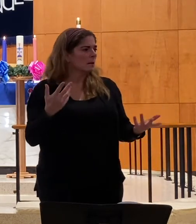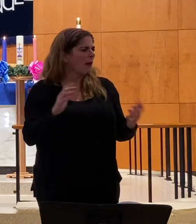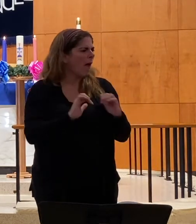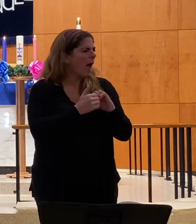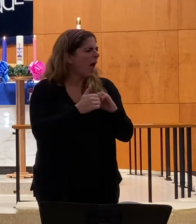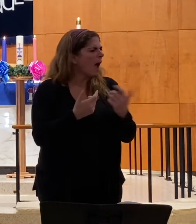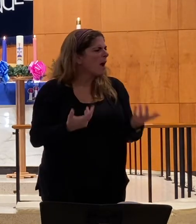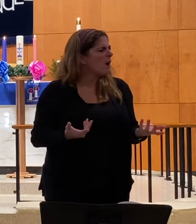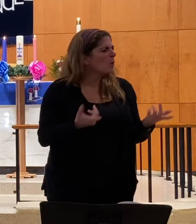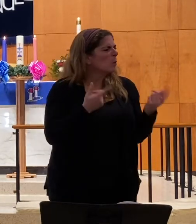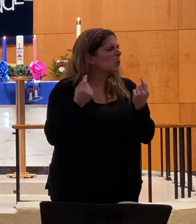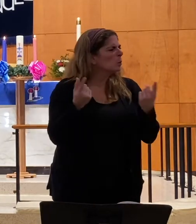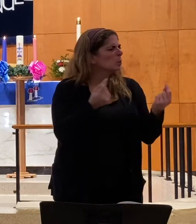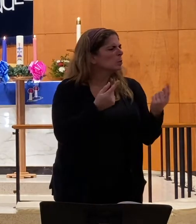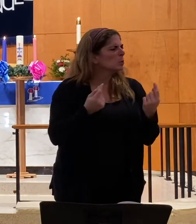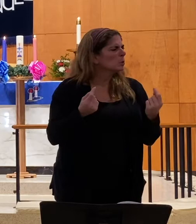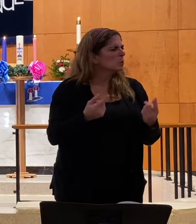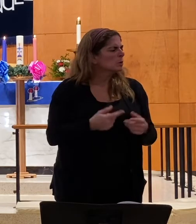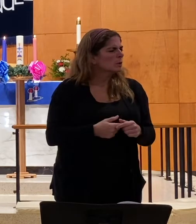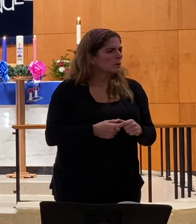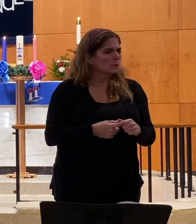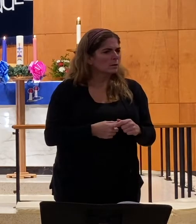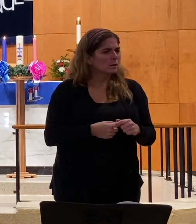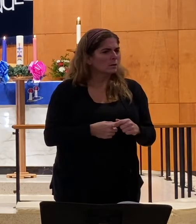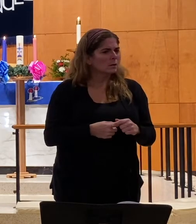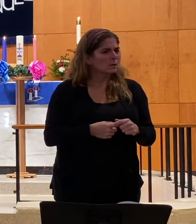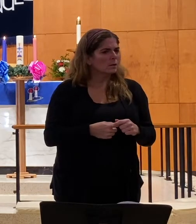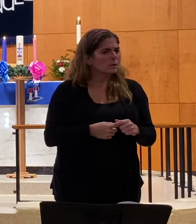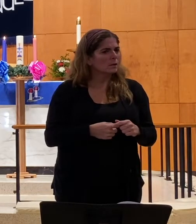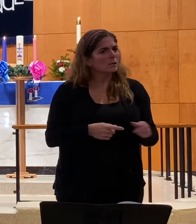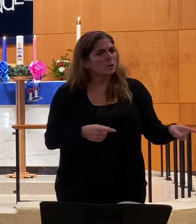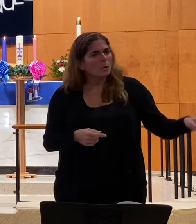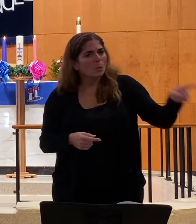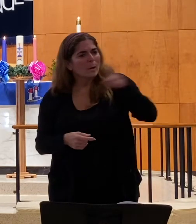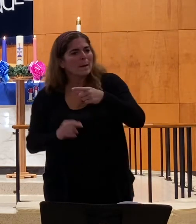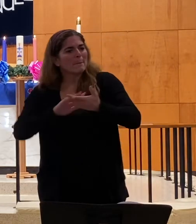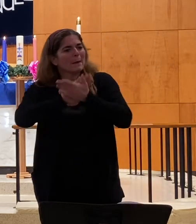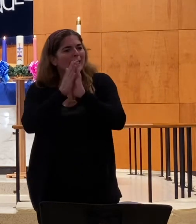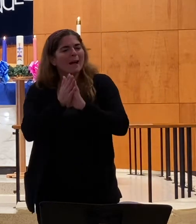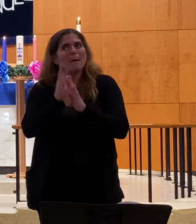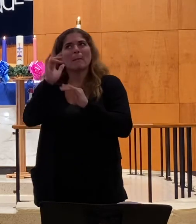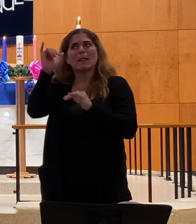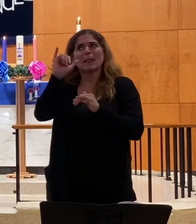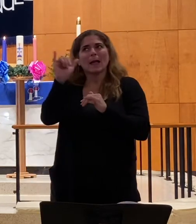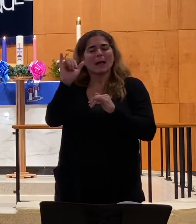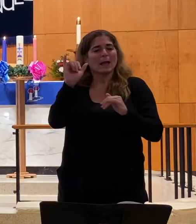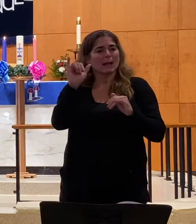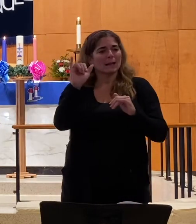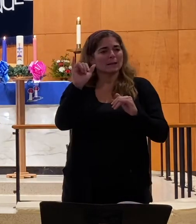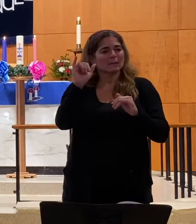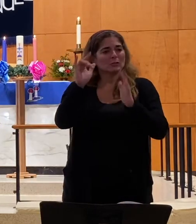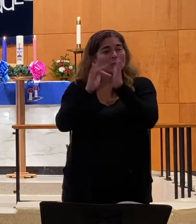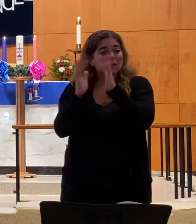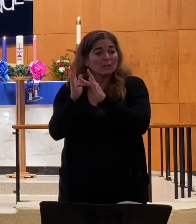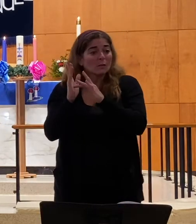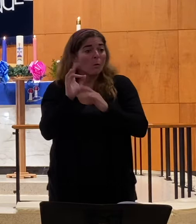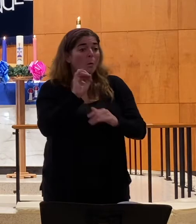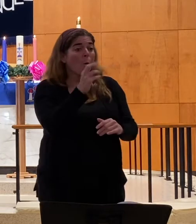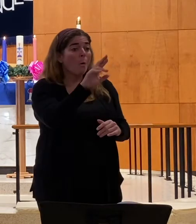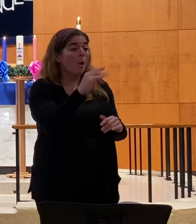and throughout the world, so that we might become more like John, a man sent from